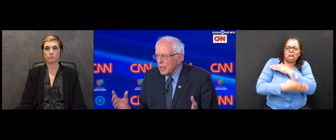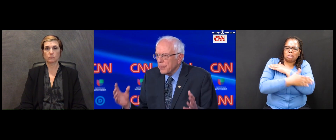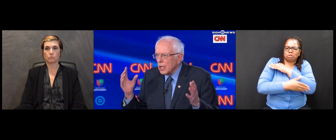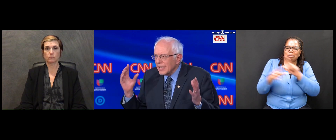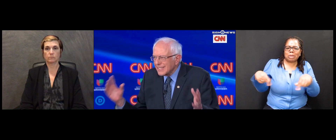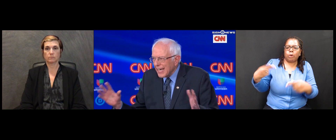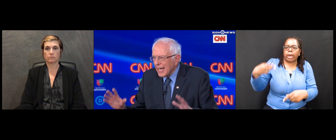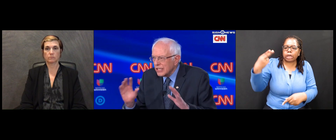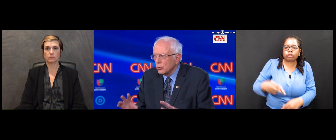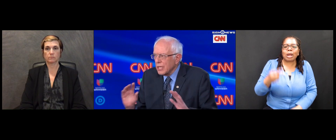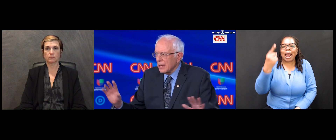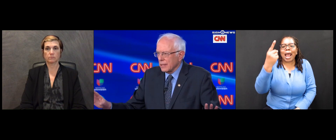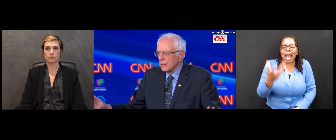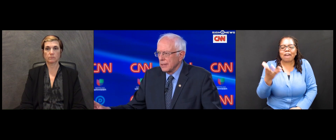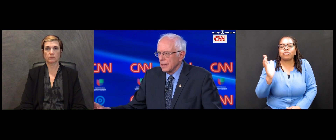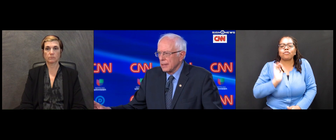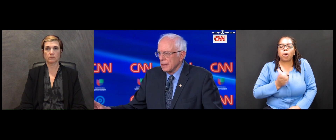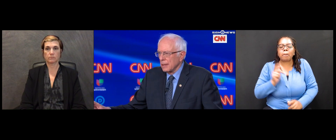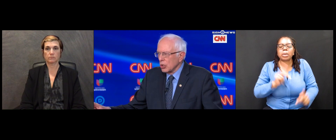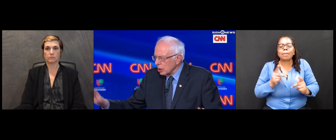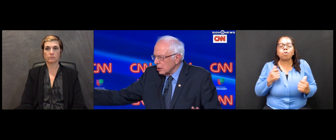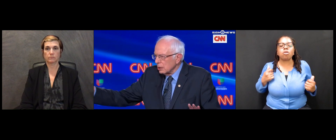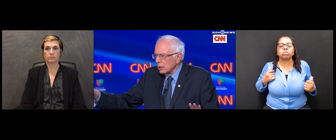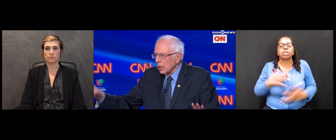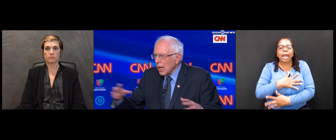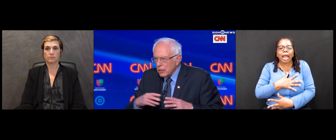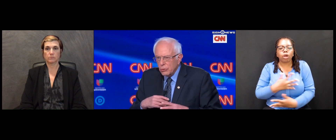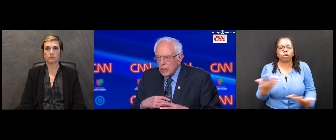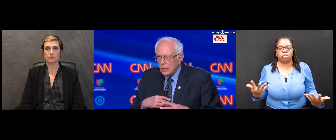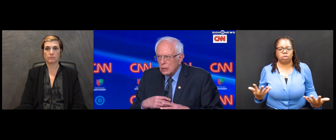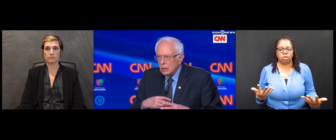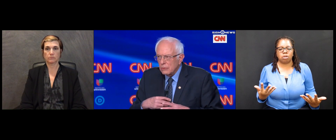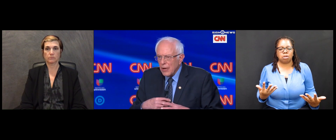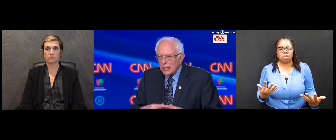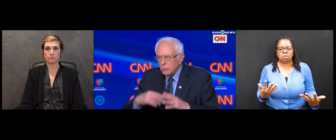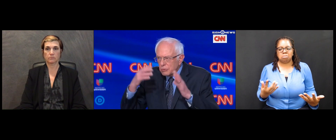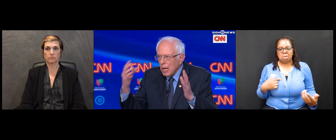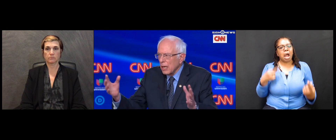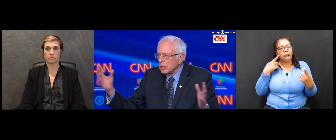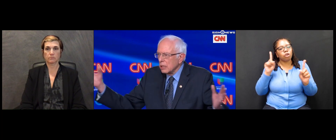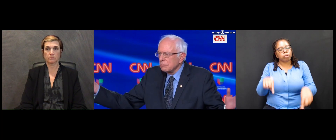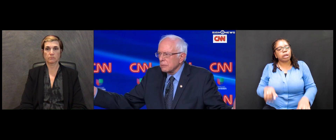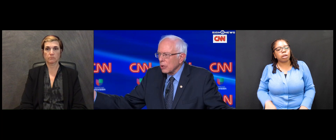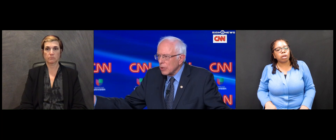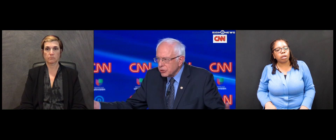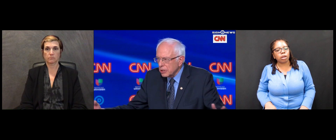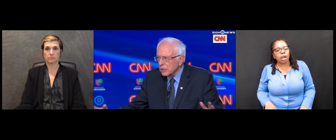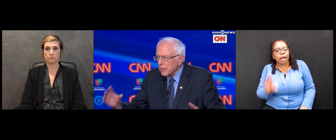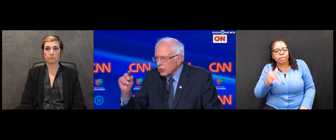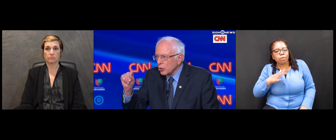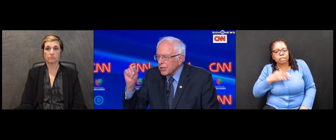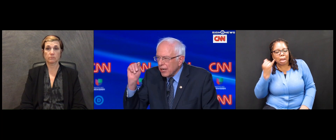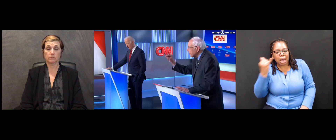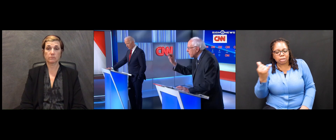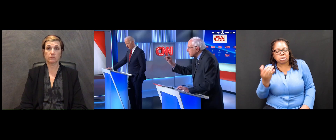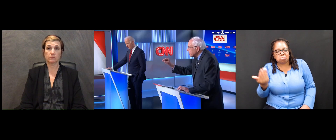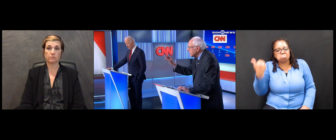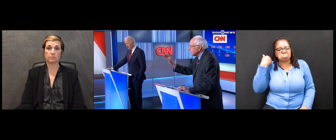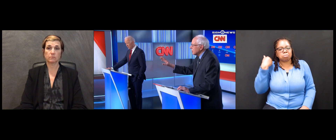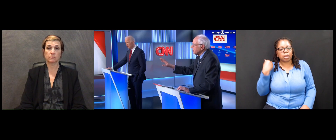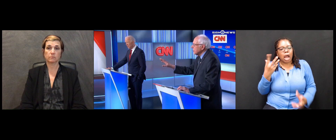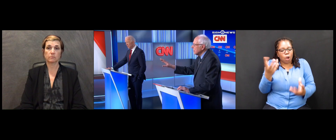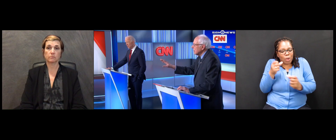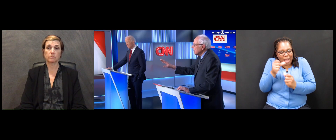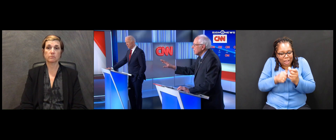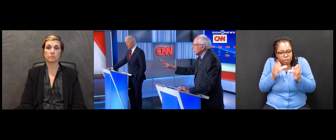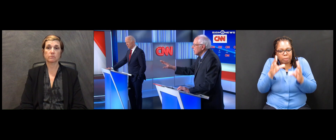of our people are scared to death? Good. I agree. In fact, that was my idea originally, to make sure that every person in